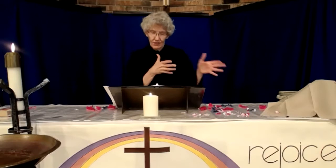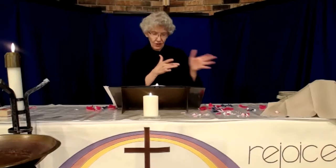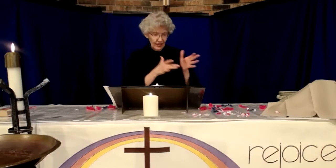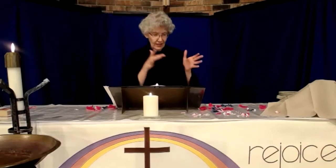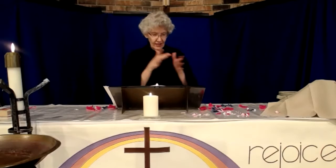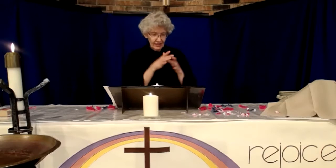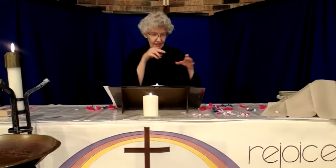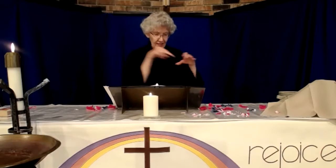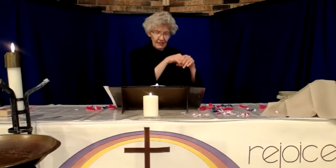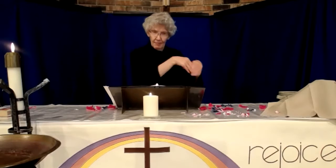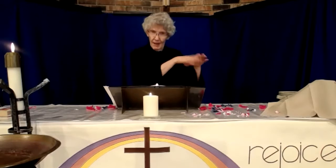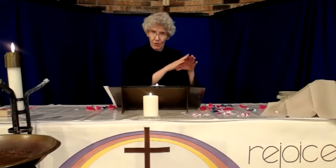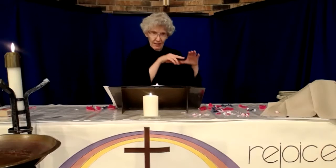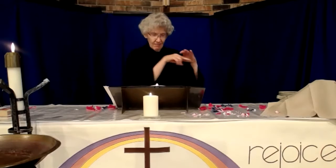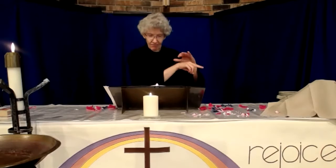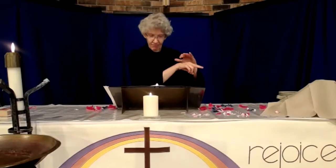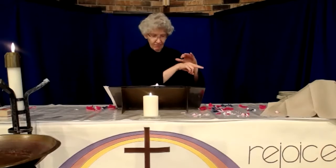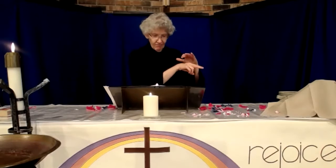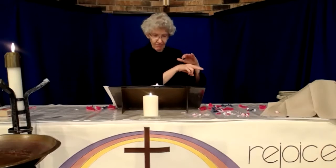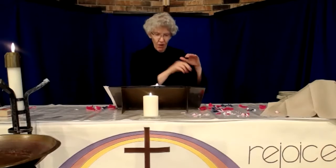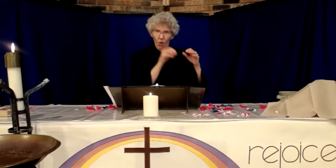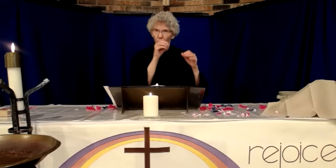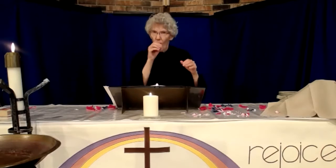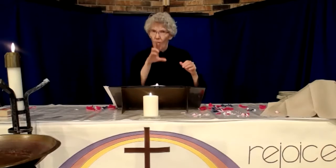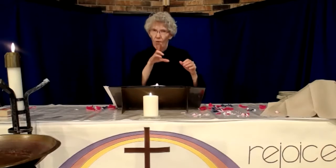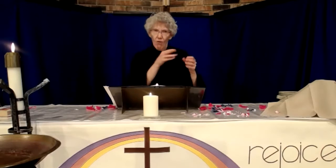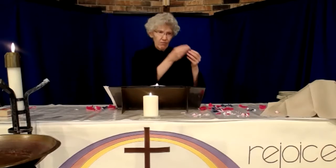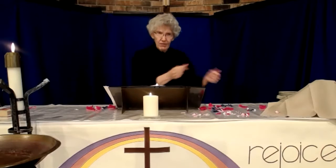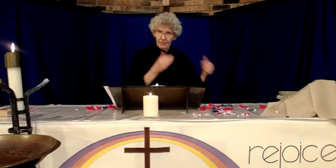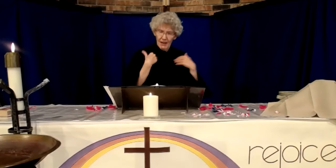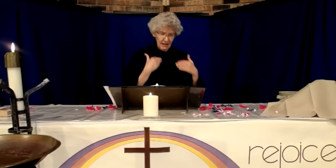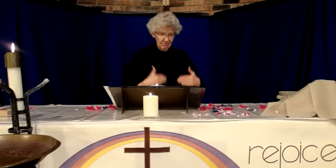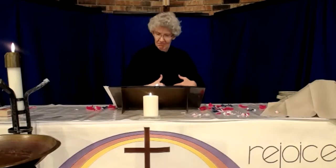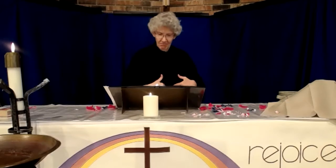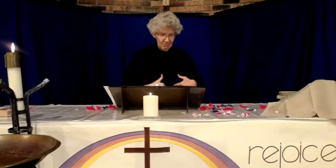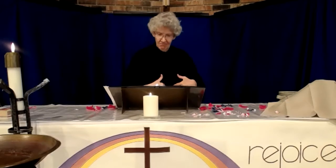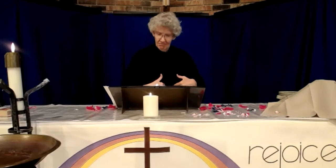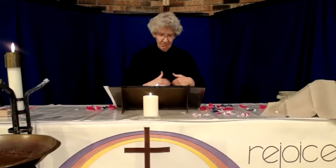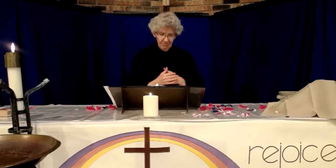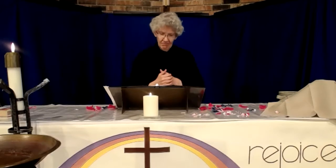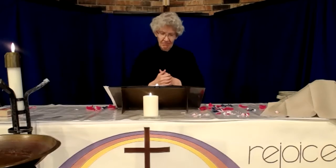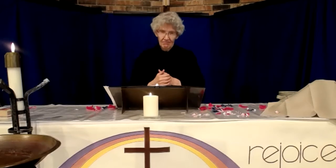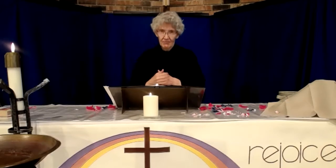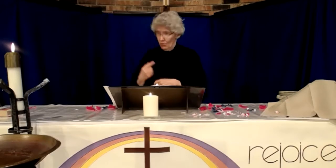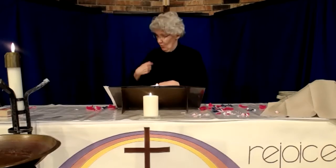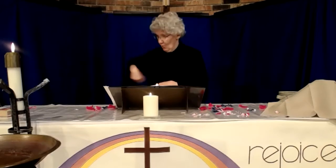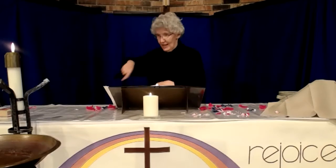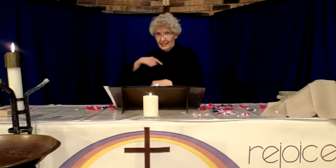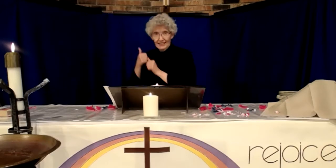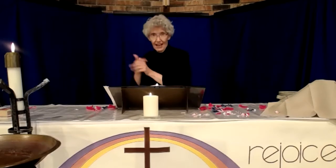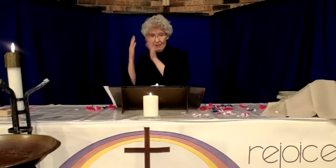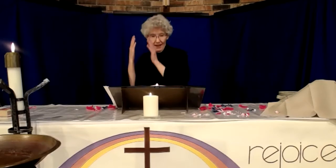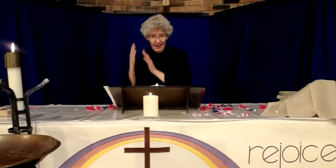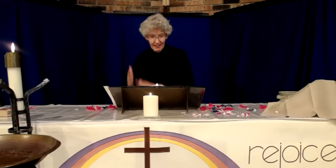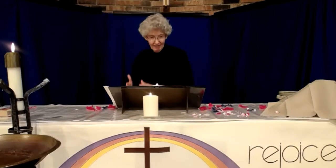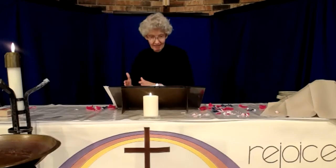David proclaimed that God would not leave Christ in the grave, nor let Christ's body decay.